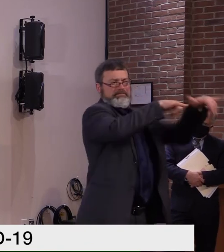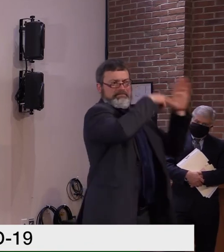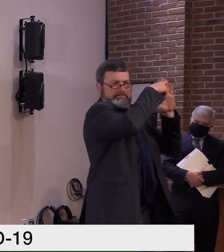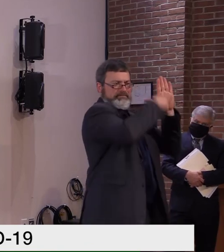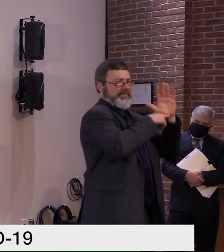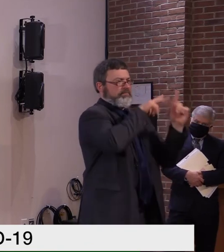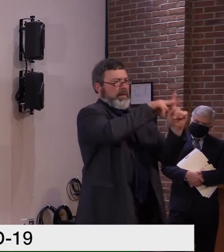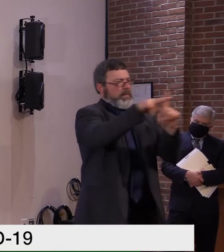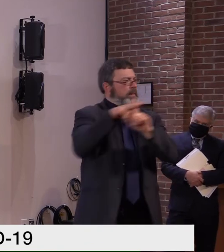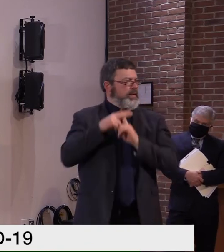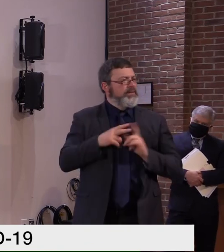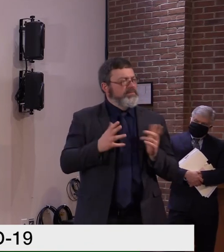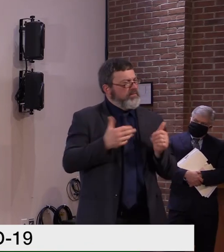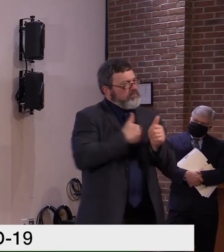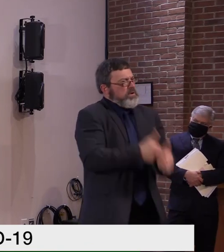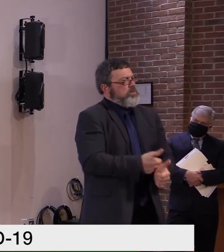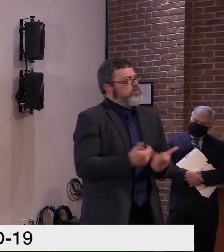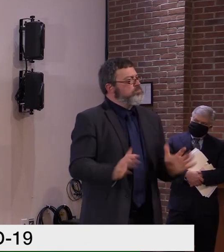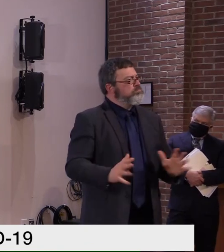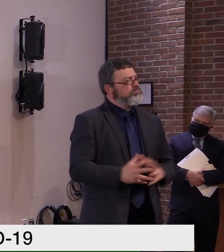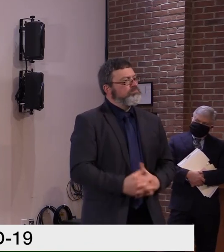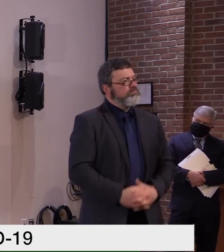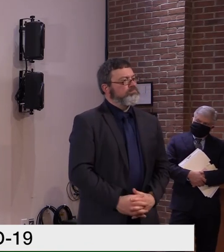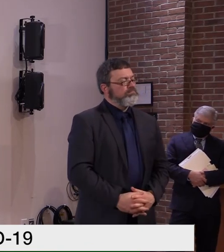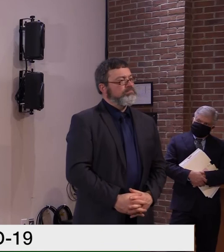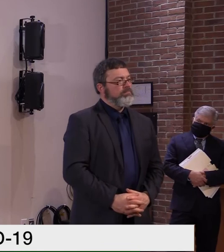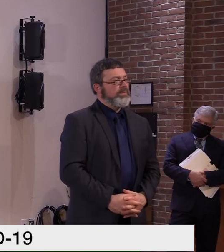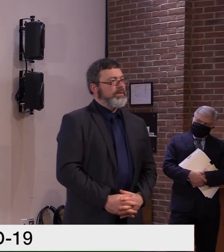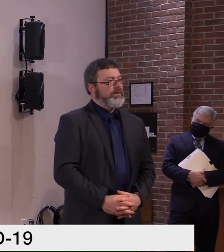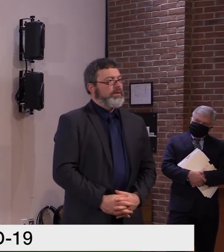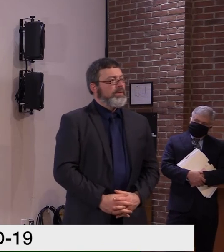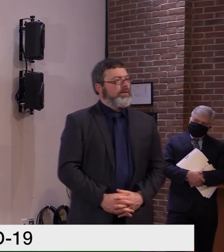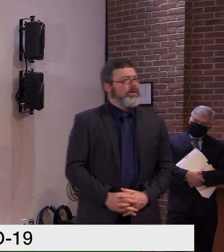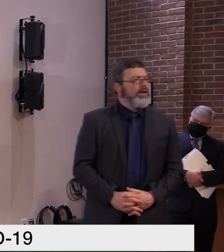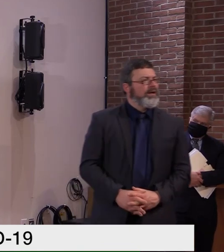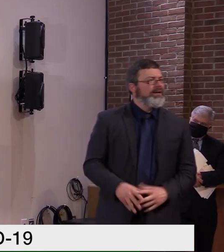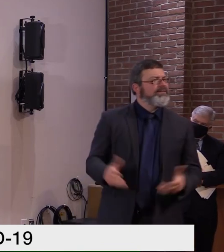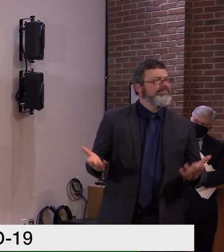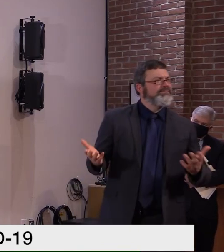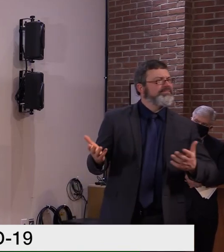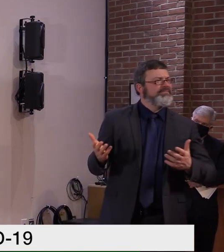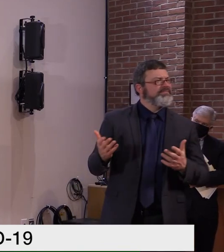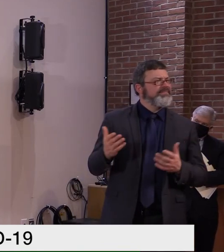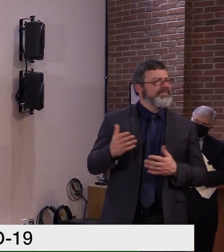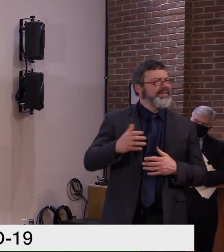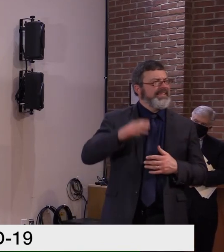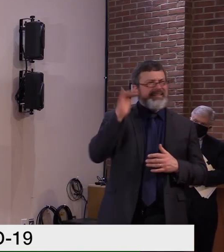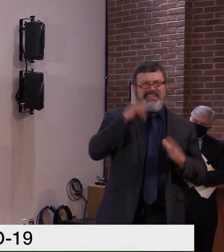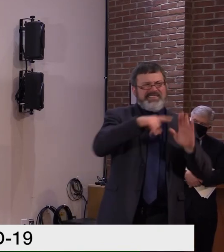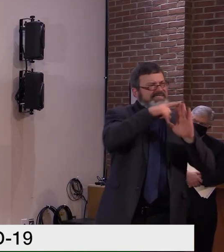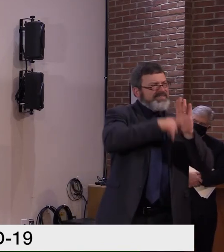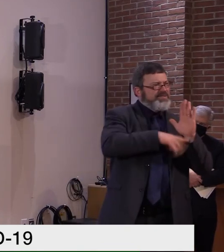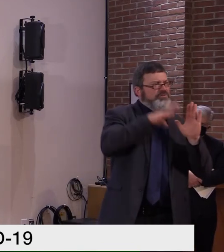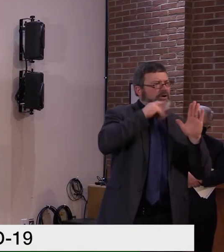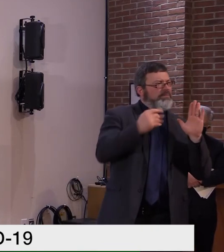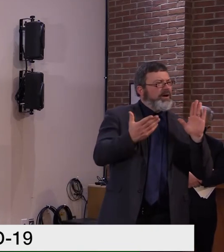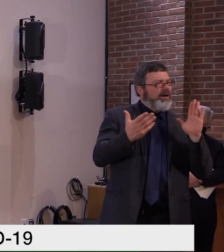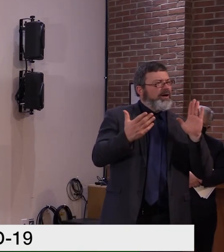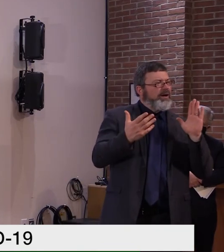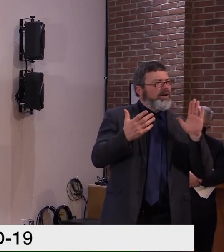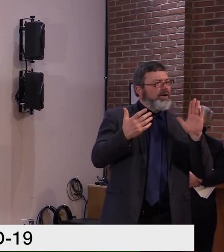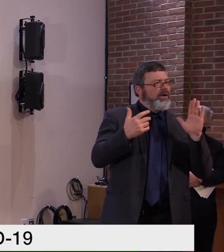Which details of that guidance are you looking for? Making sure there's a list of people to connect